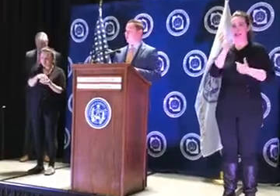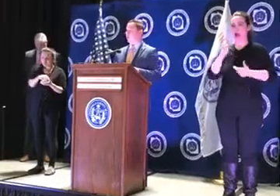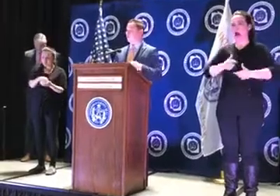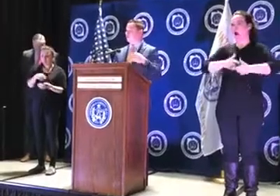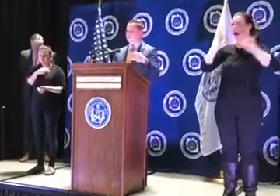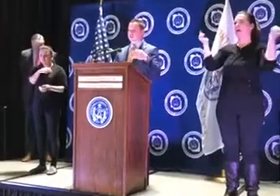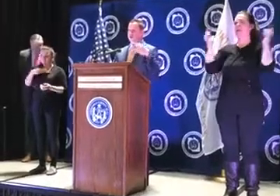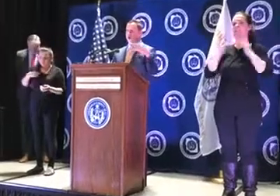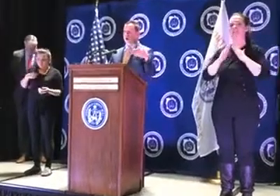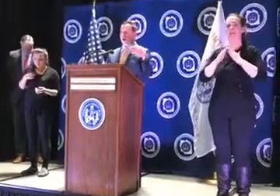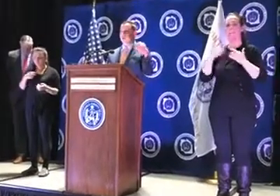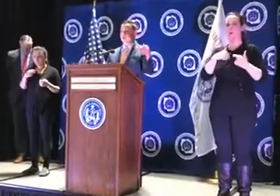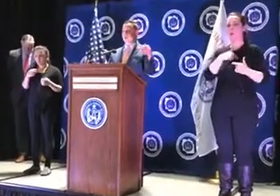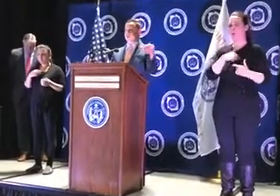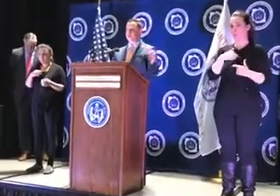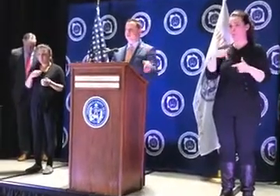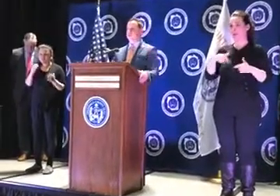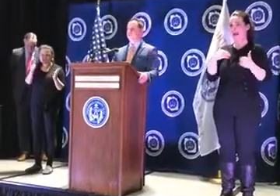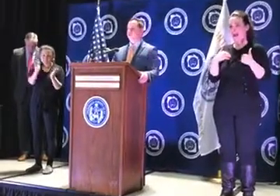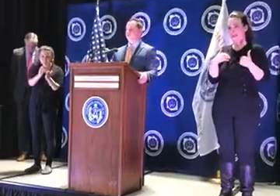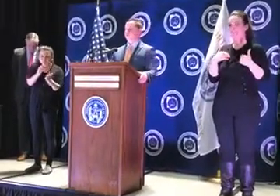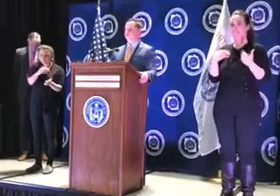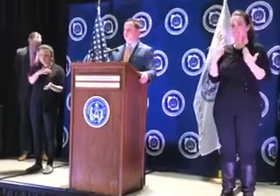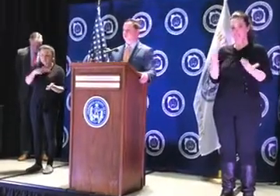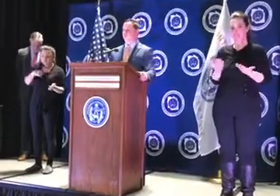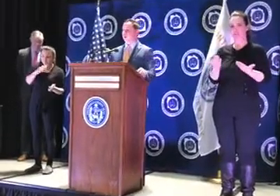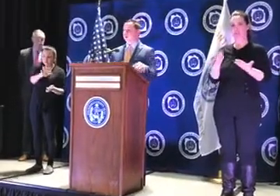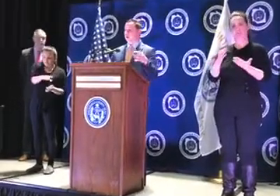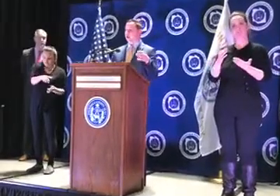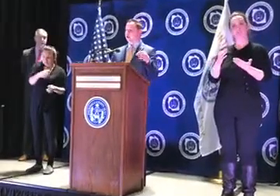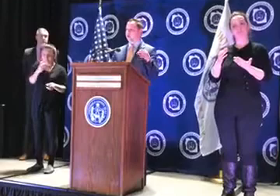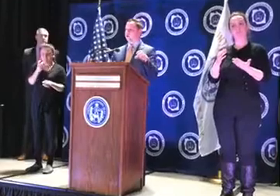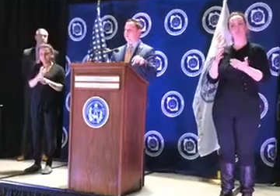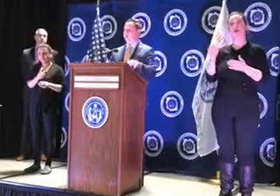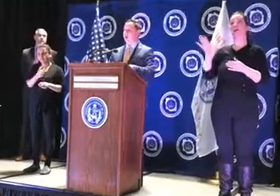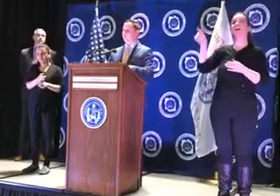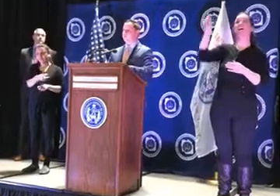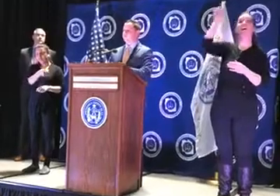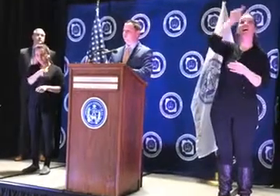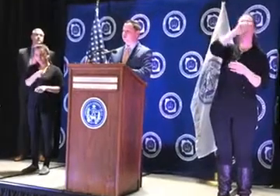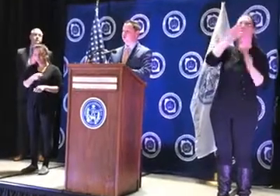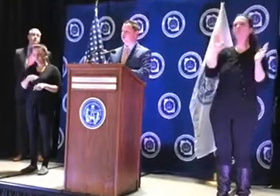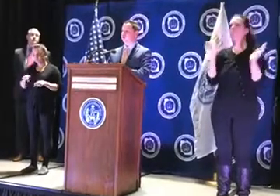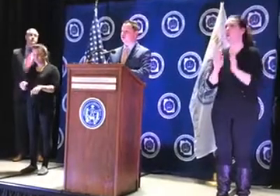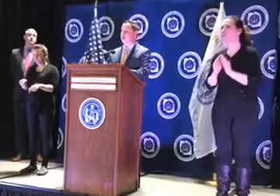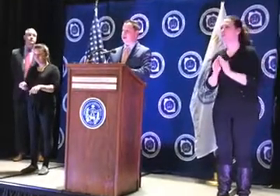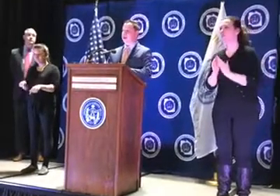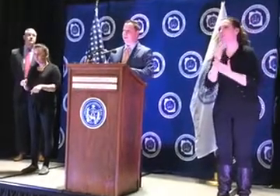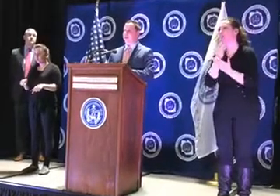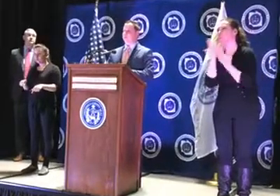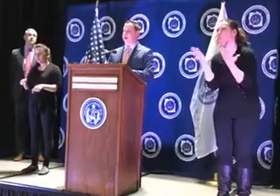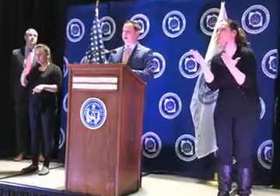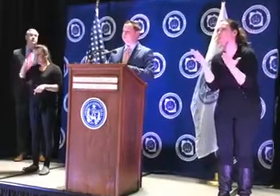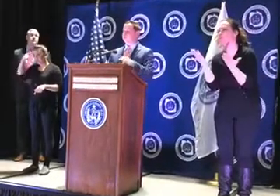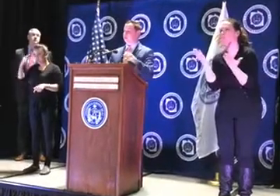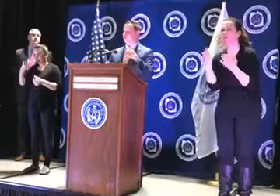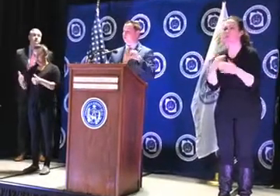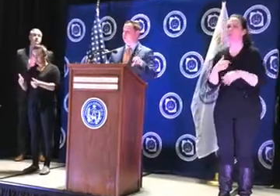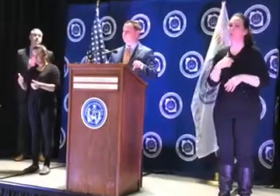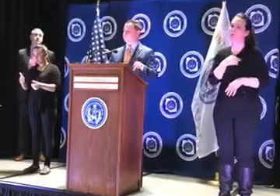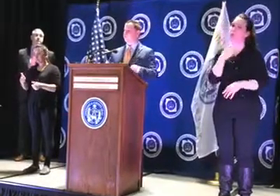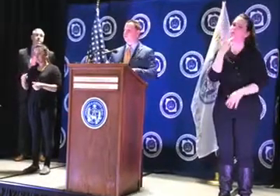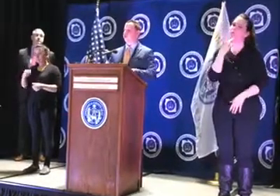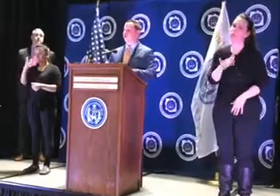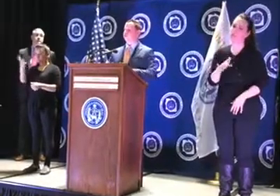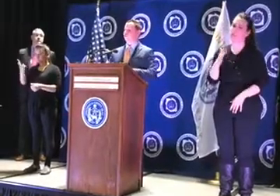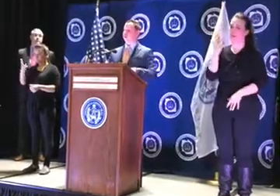have that network. You can see how hard this could be for other communities. We're very lucky to have this infrastructure, and that's why, to Michael's